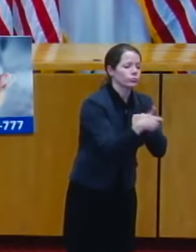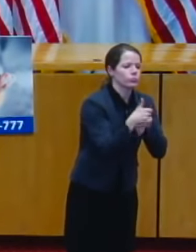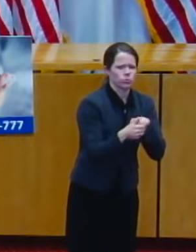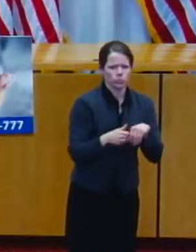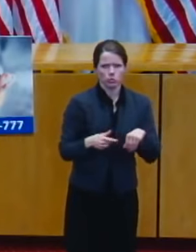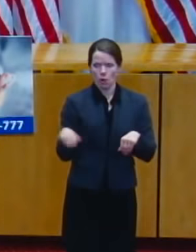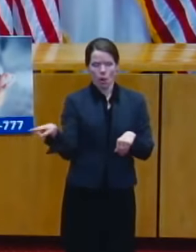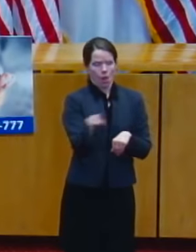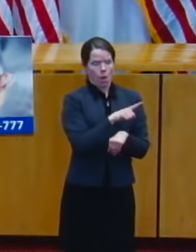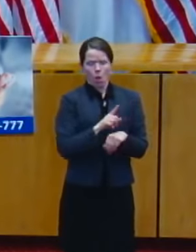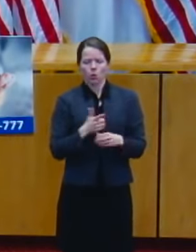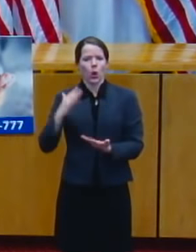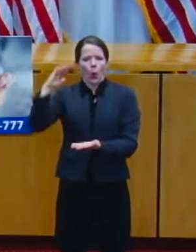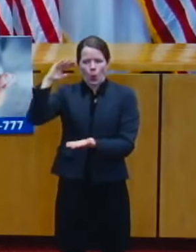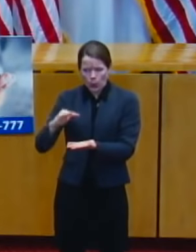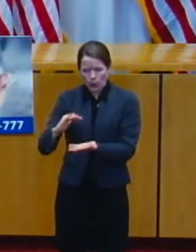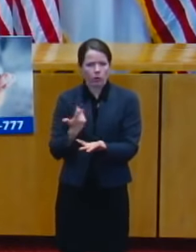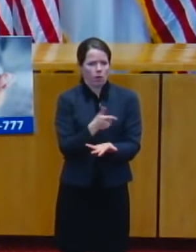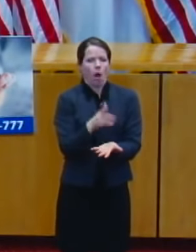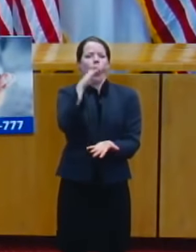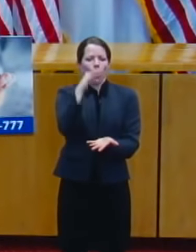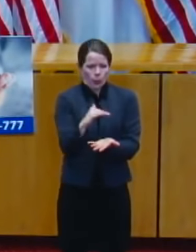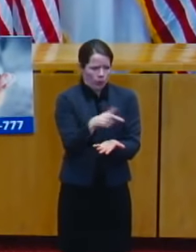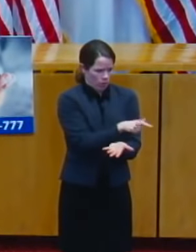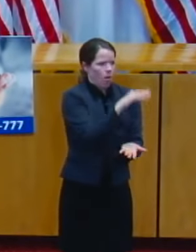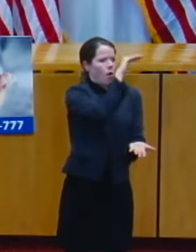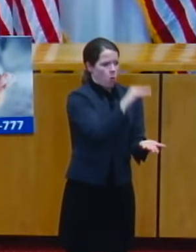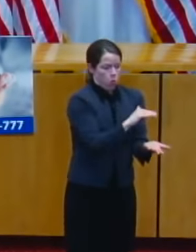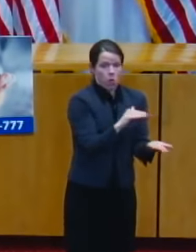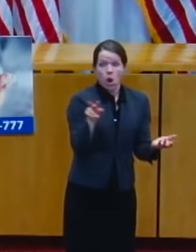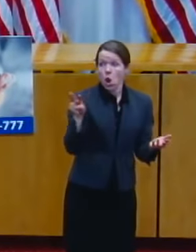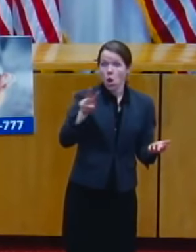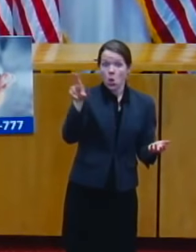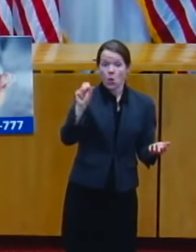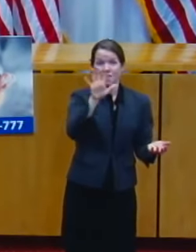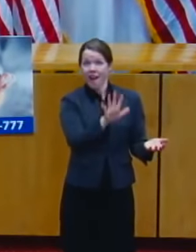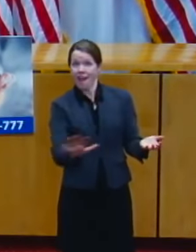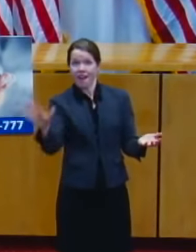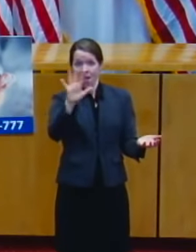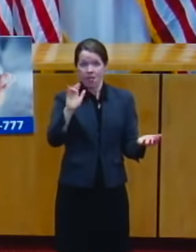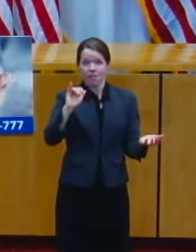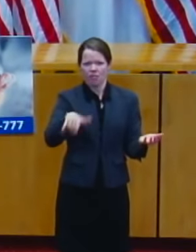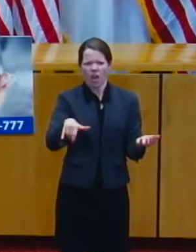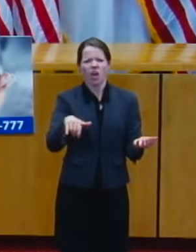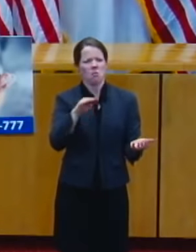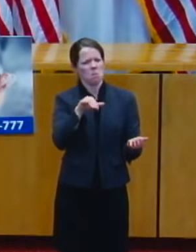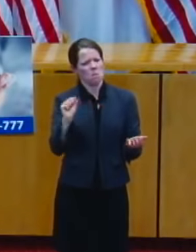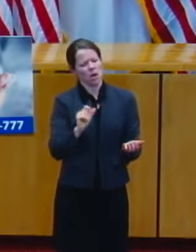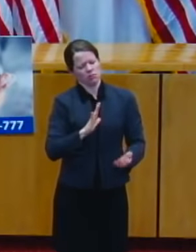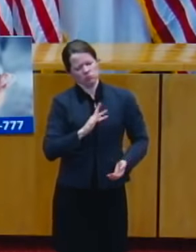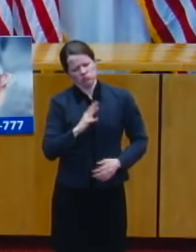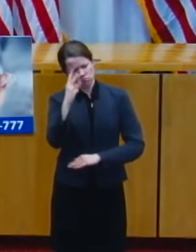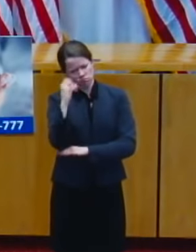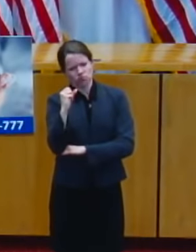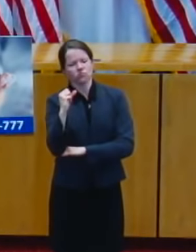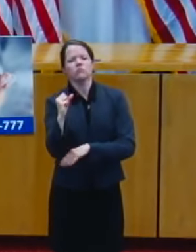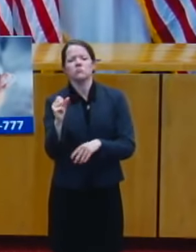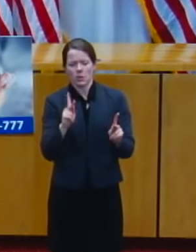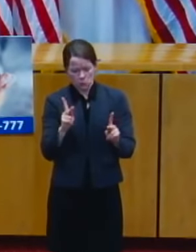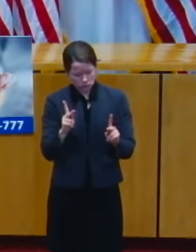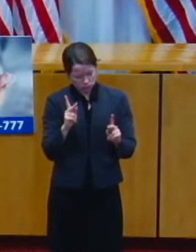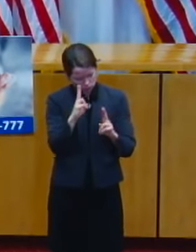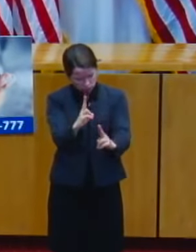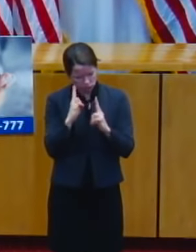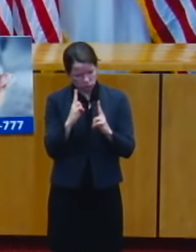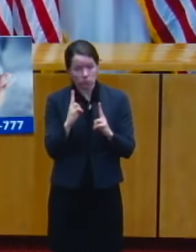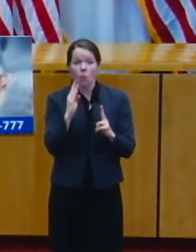significant numbers that are much bigger than the U.S. numbers with respect to the drops that we've had in mobility generally, which is a good sign